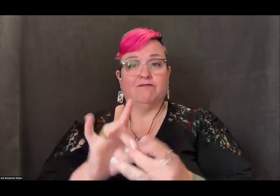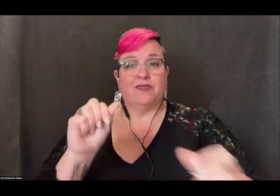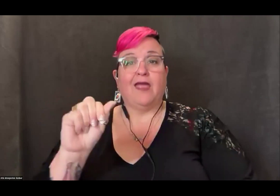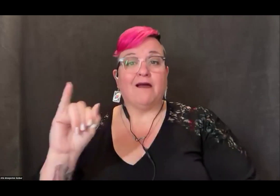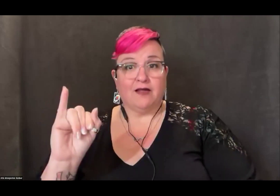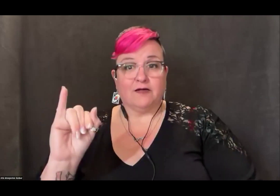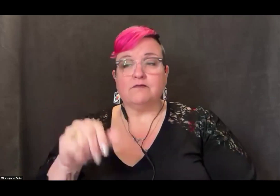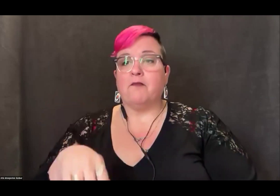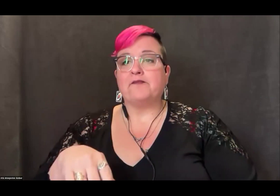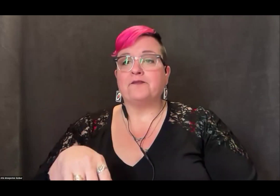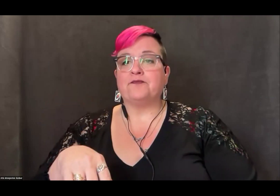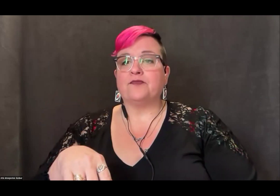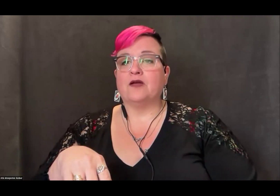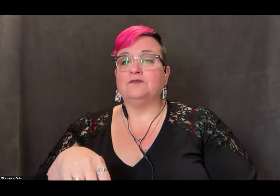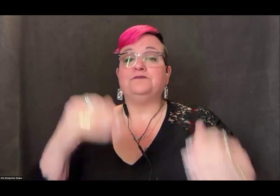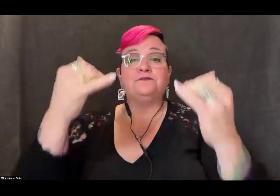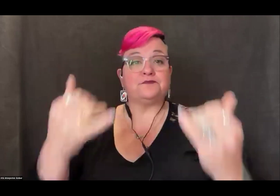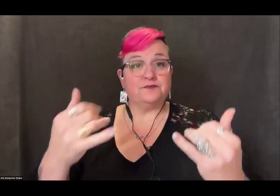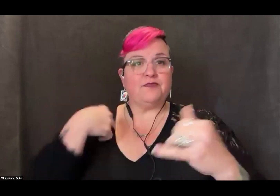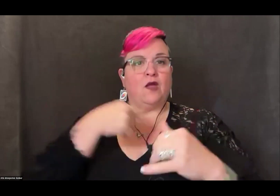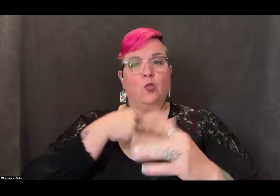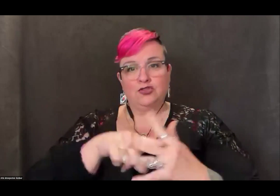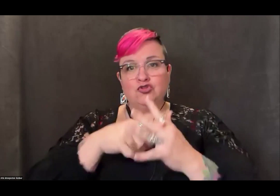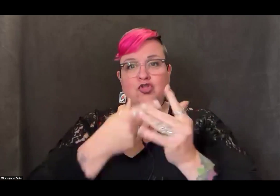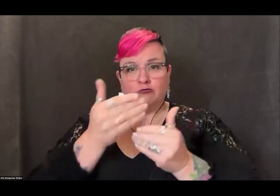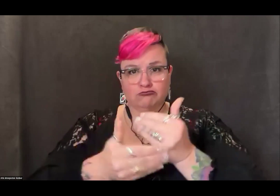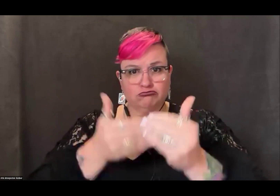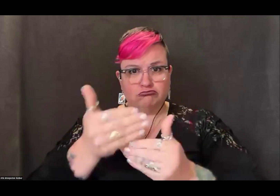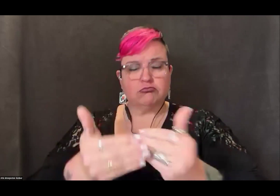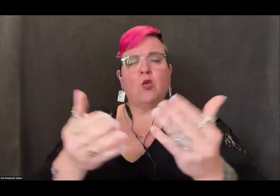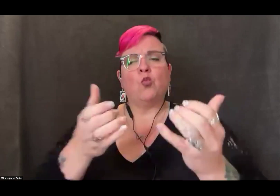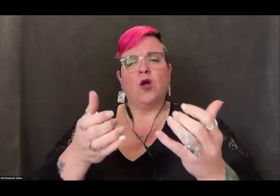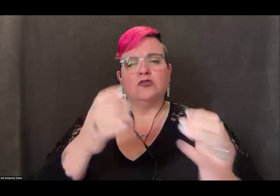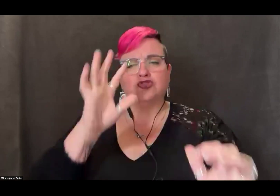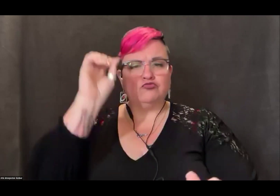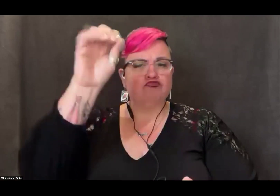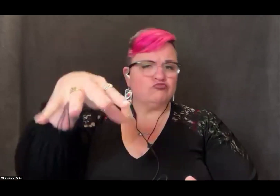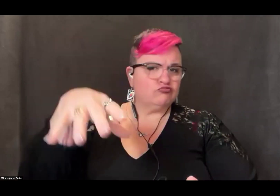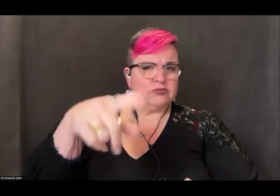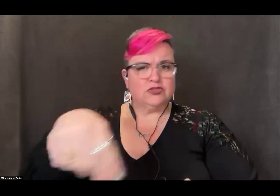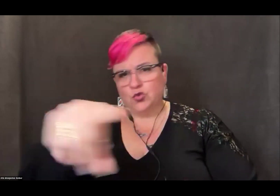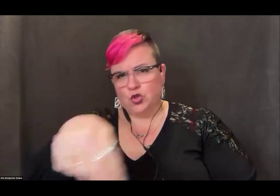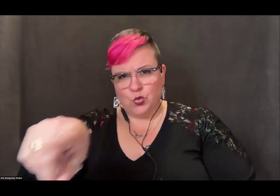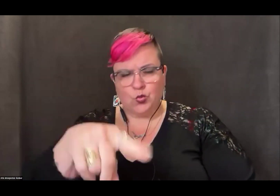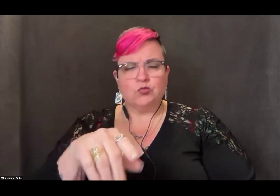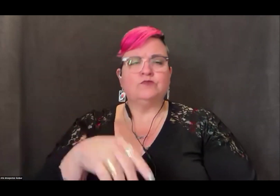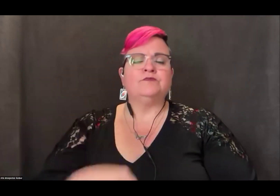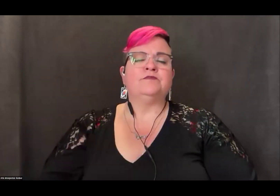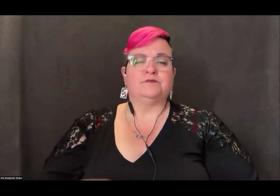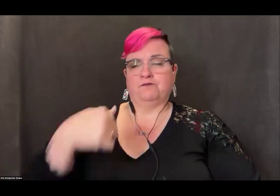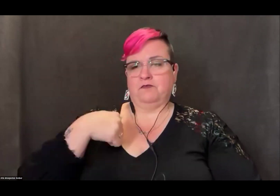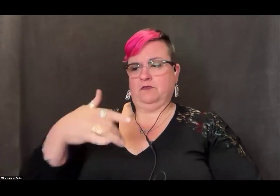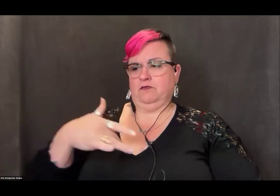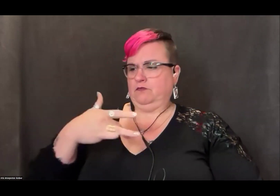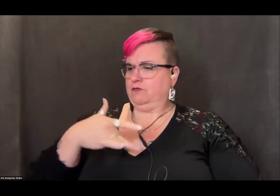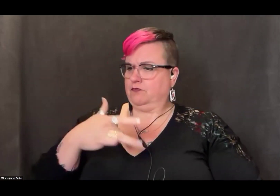So now that we're starting to begin here, just want to toss something out there. I feel